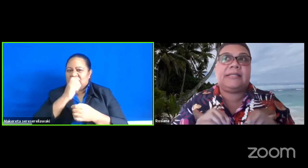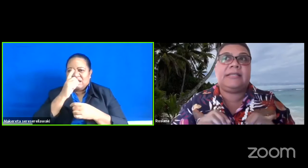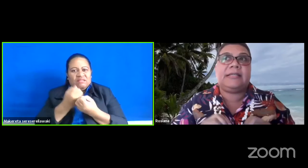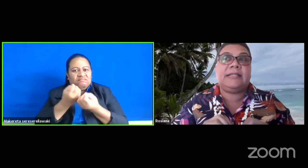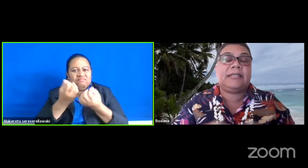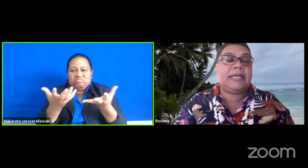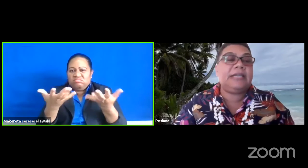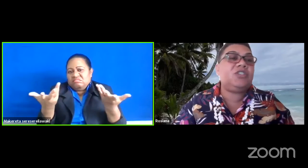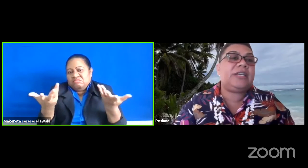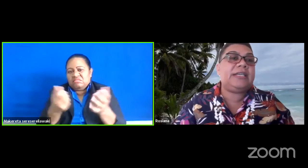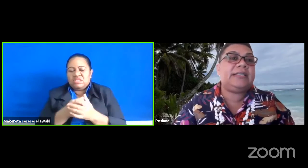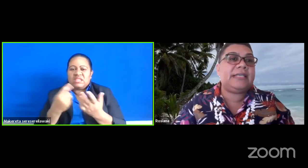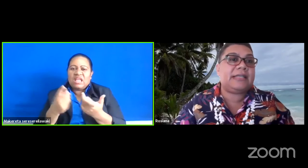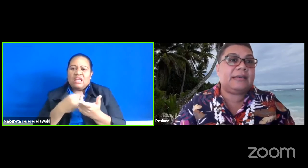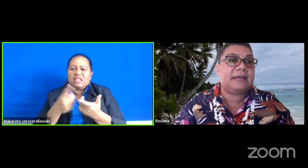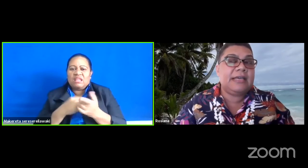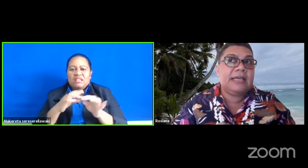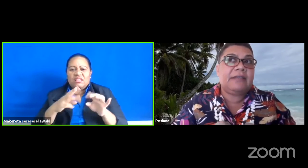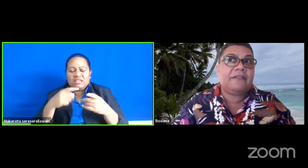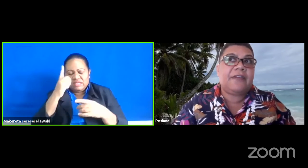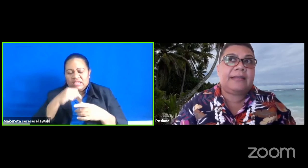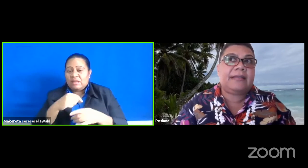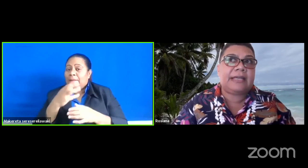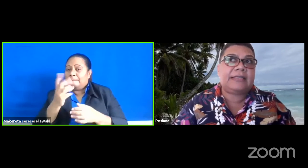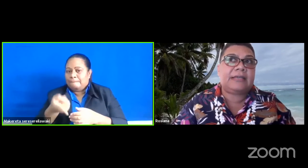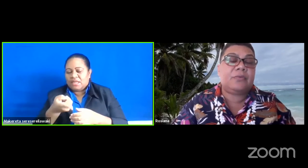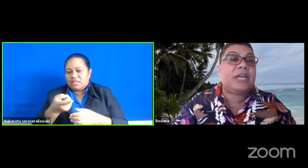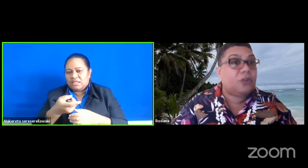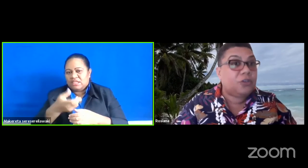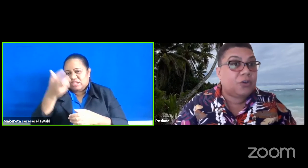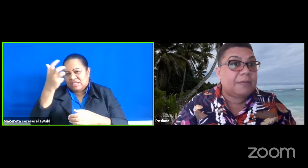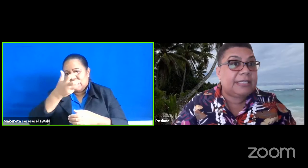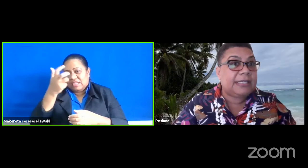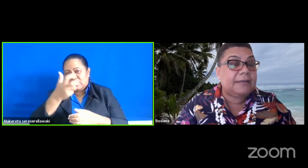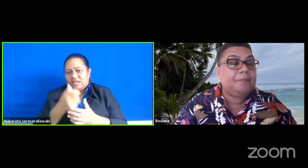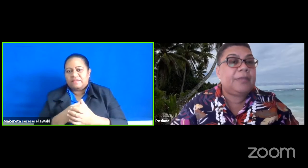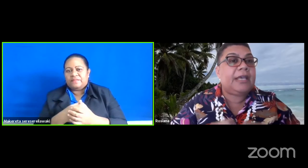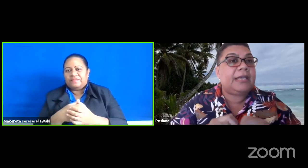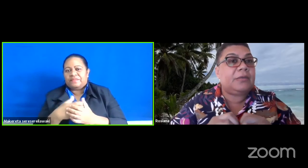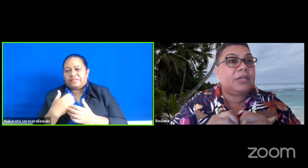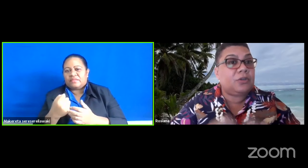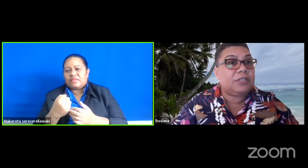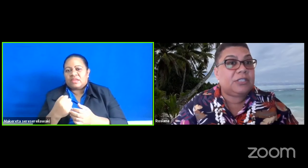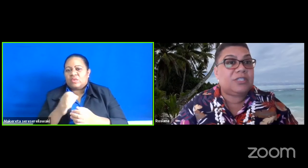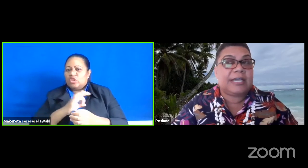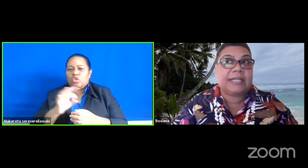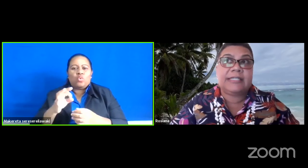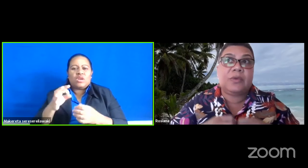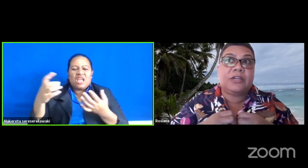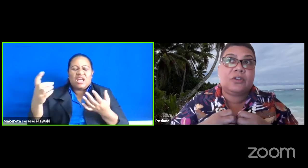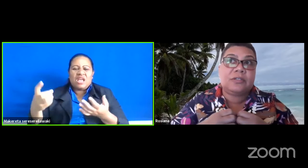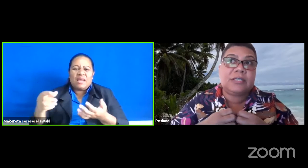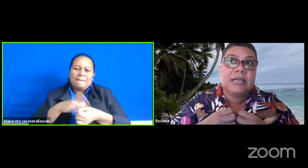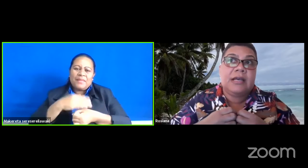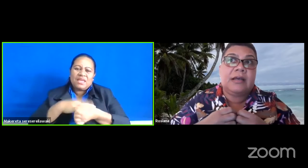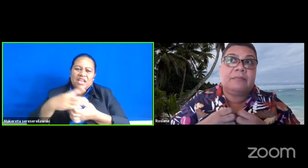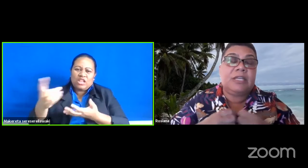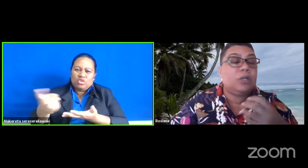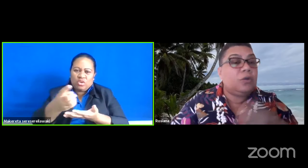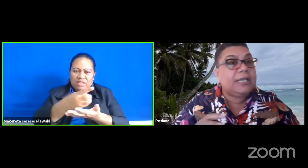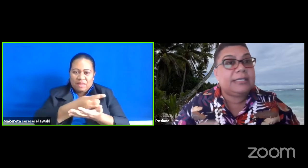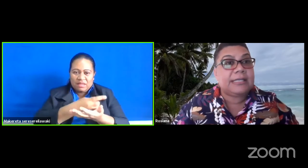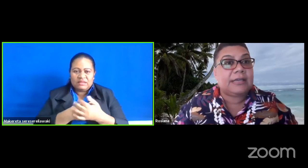else but the the danger is in the in the fact that we are not documenting and we are not digitizing we are not